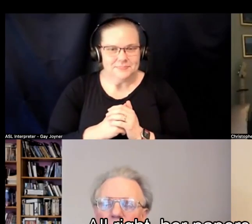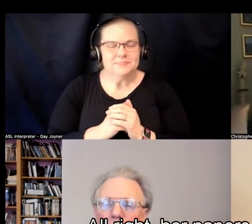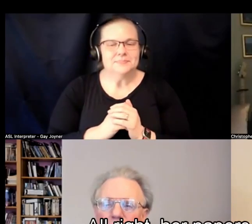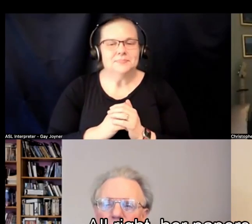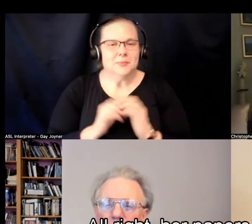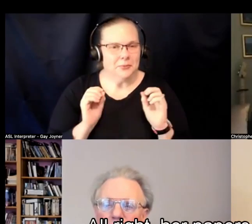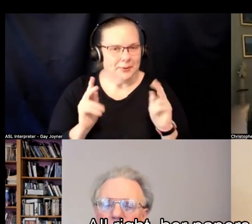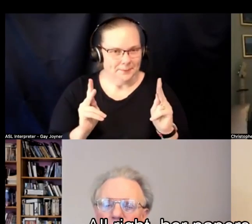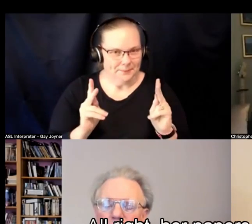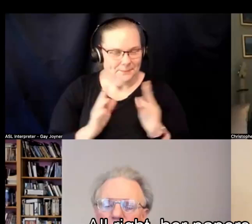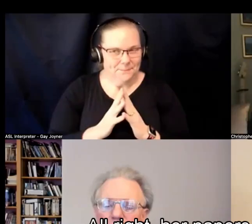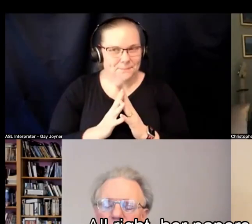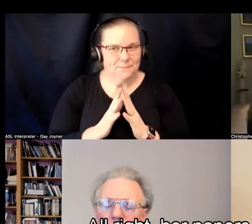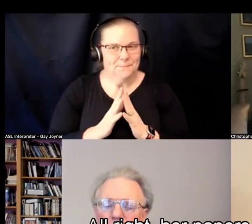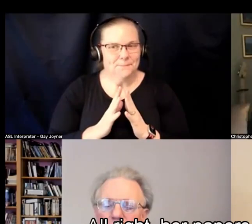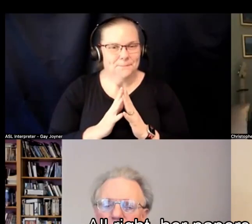All right.